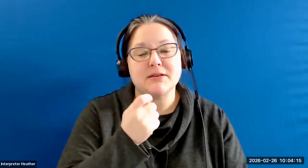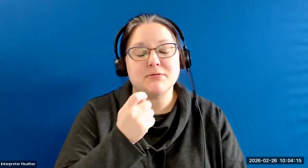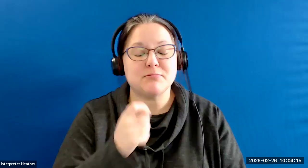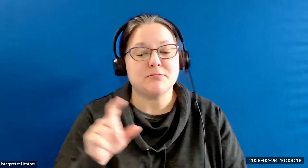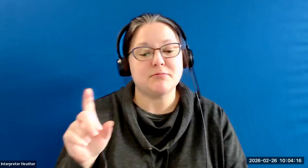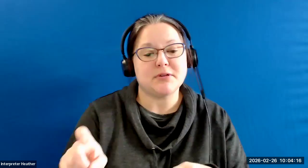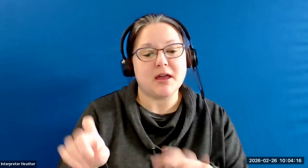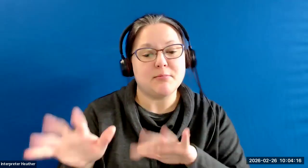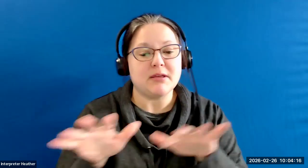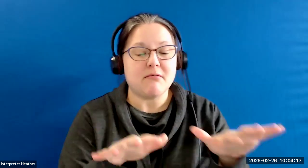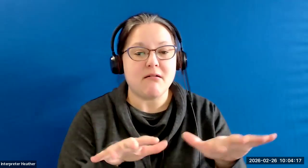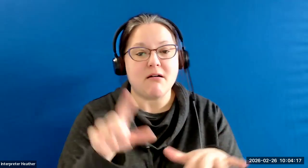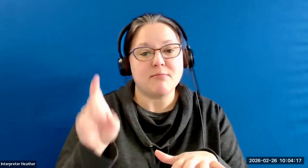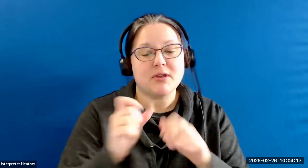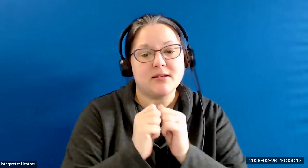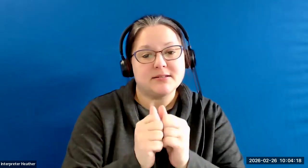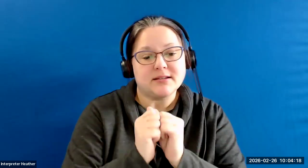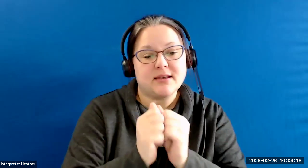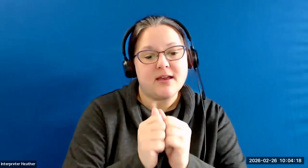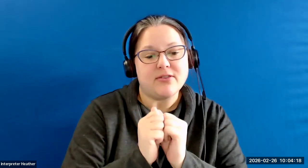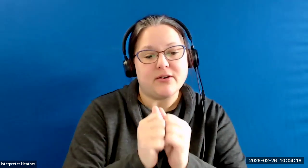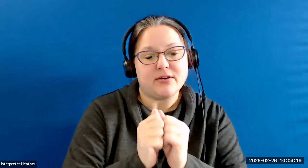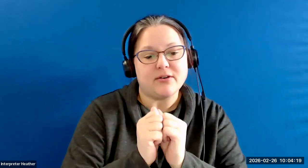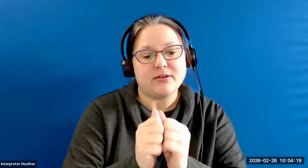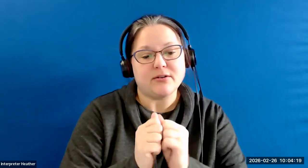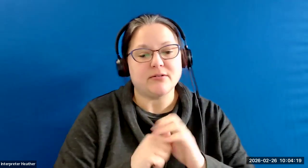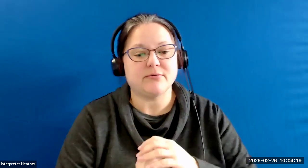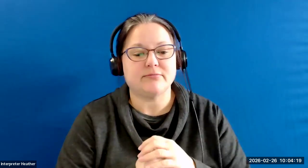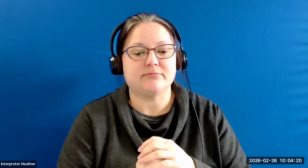be cool, you gotta be calm, you gotta stay together.